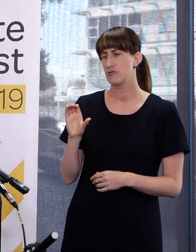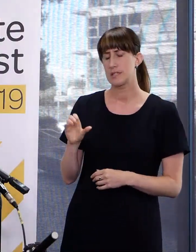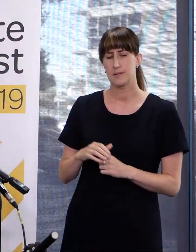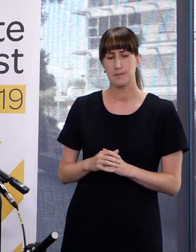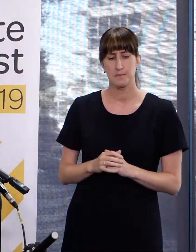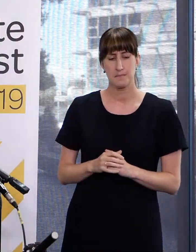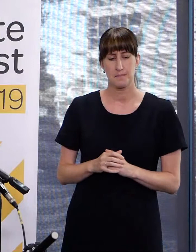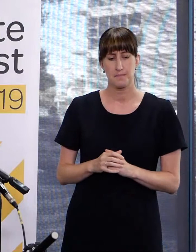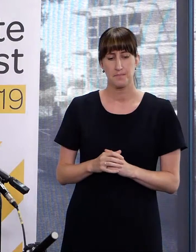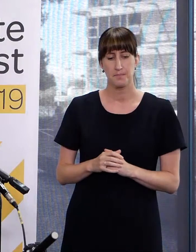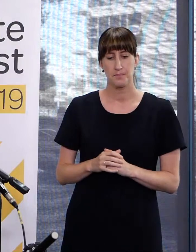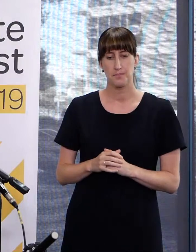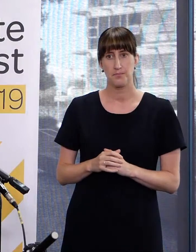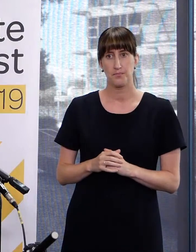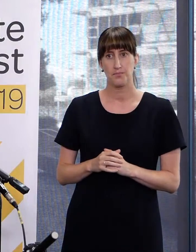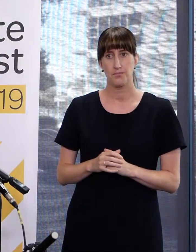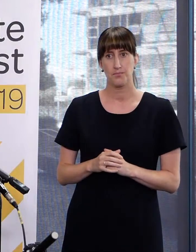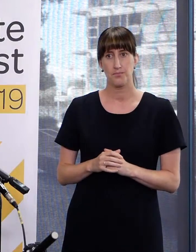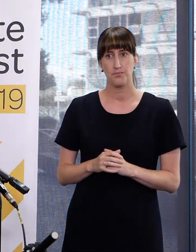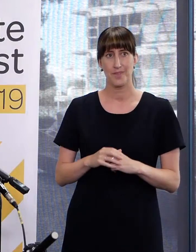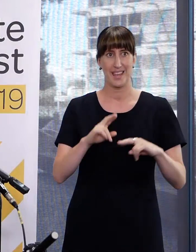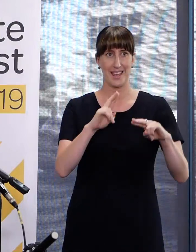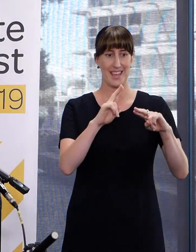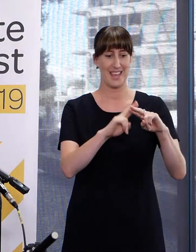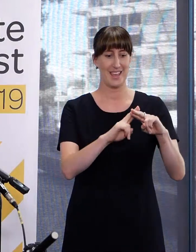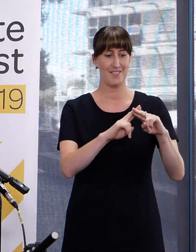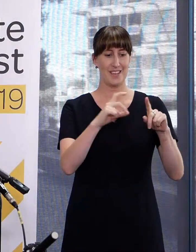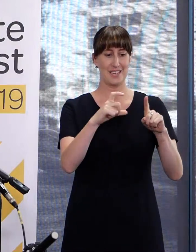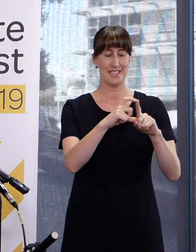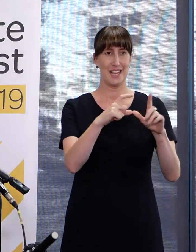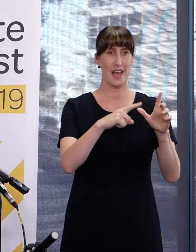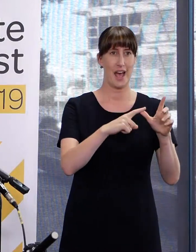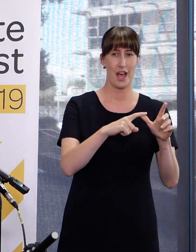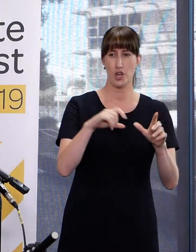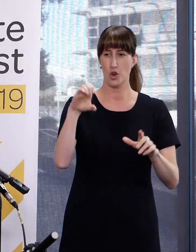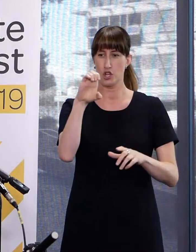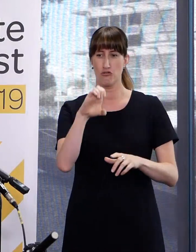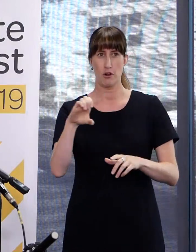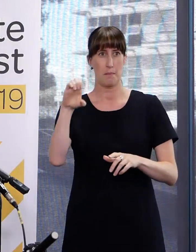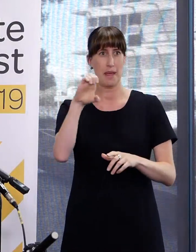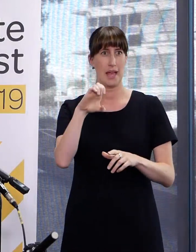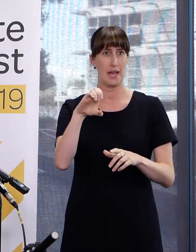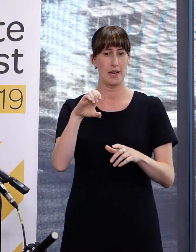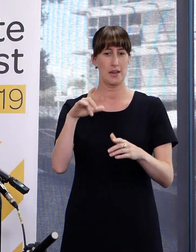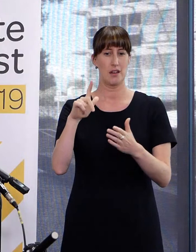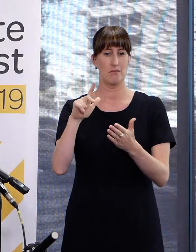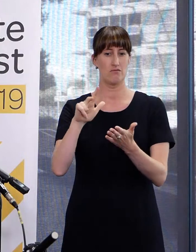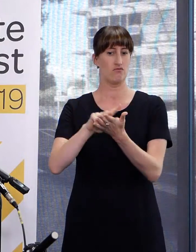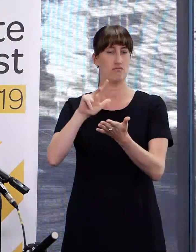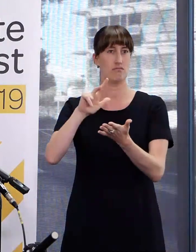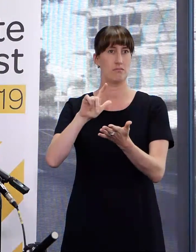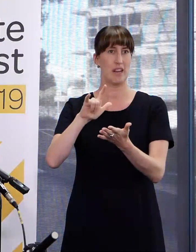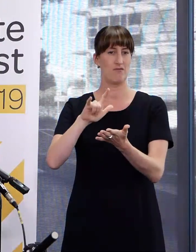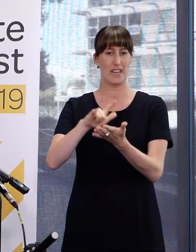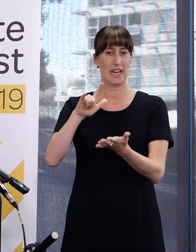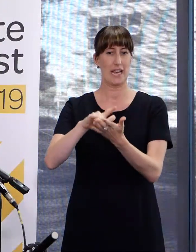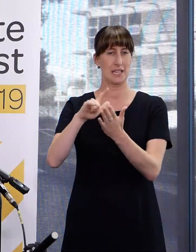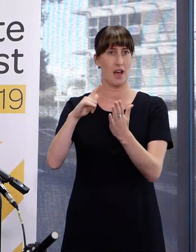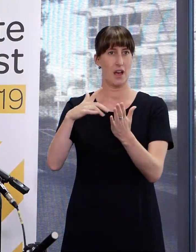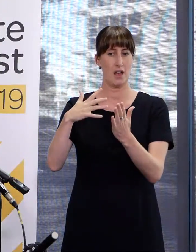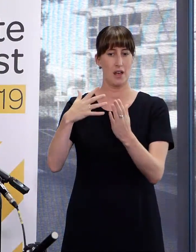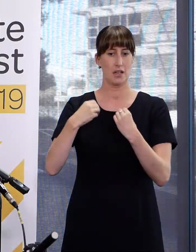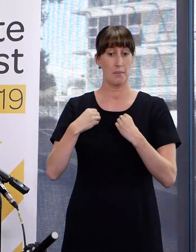duplicating what the FDA and European regulators have spent a lot more money and a lot more